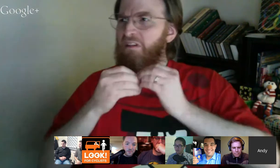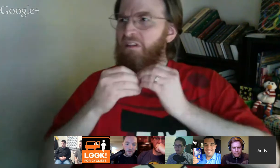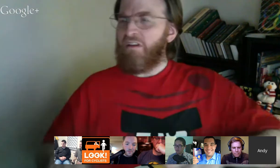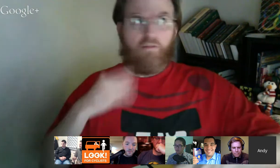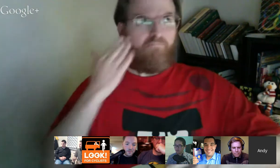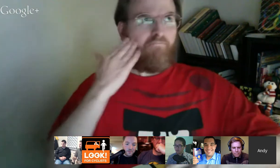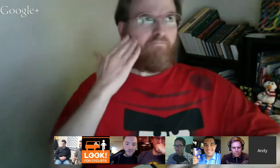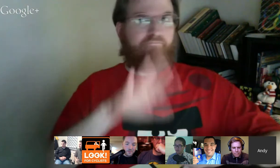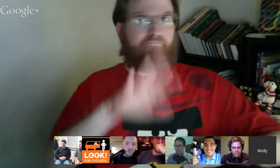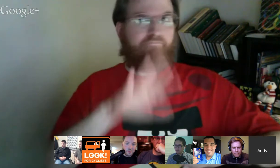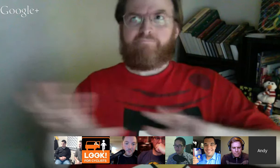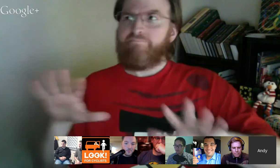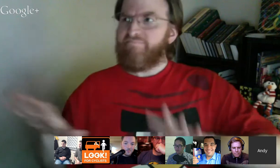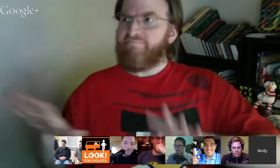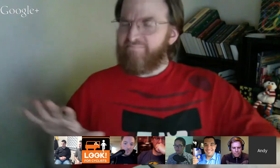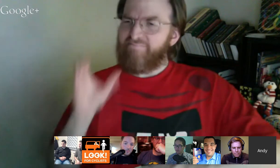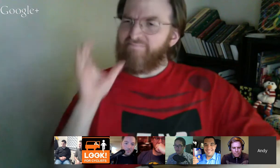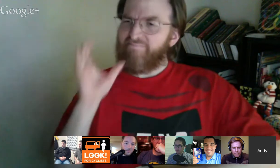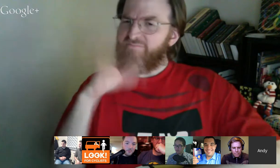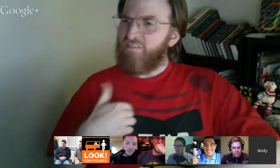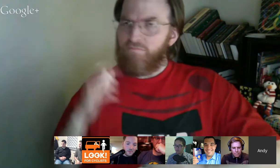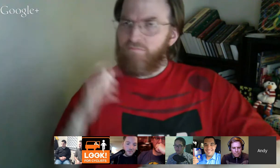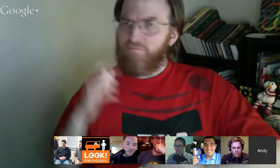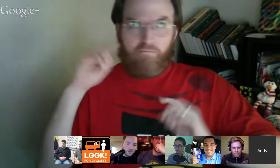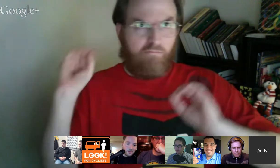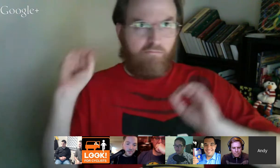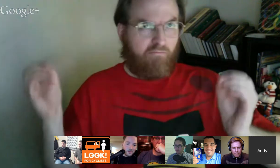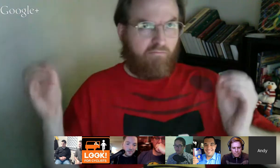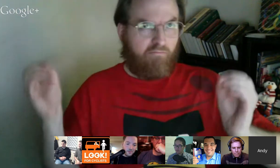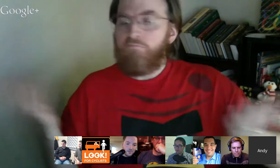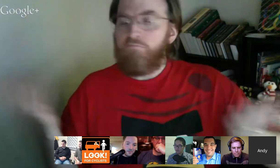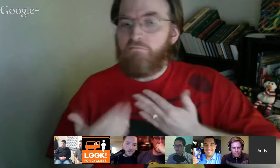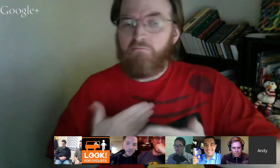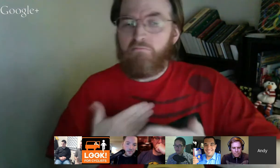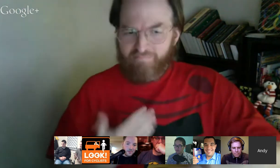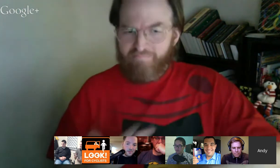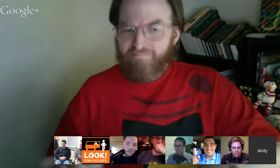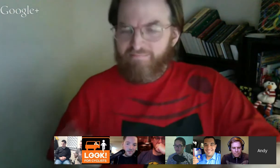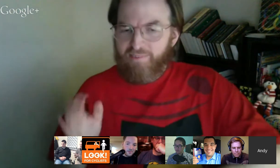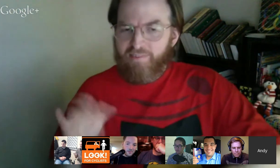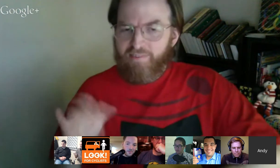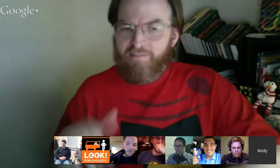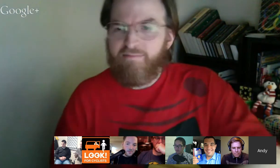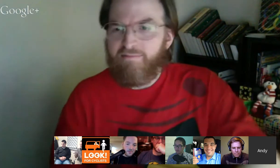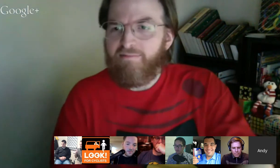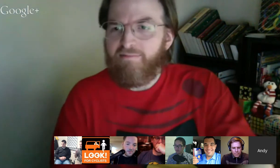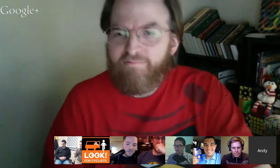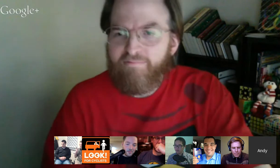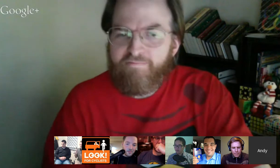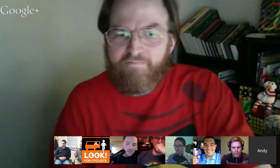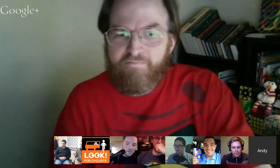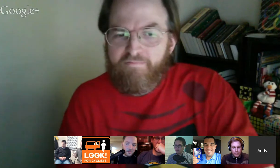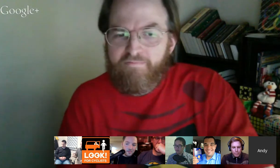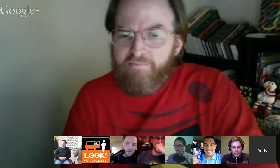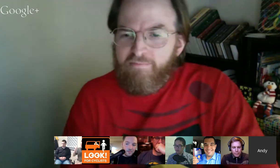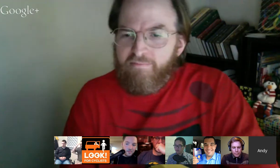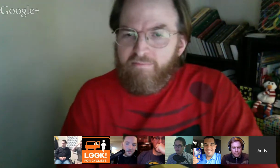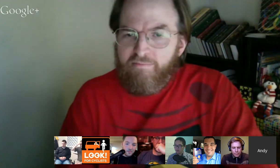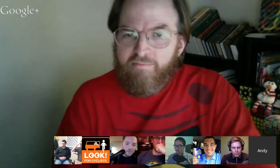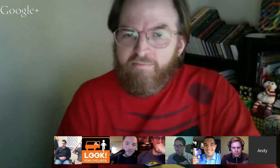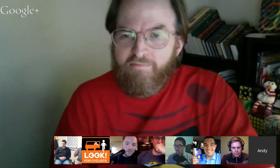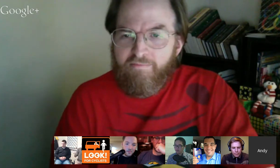Kind of feel just at ease with everything that's happening with me, and it's kind of strange to not really have any, to basically not be